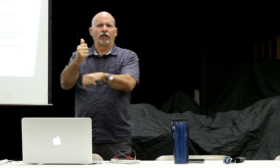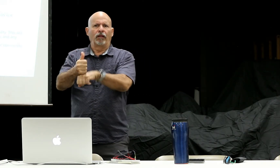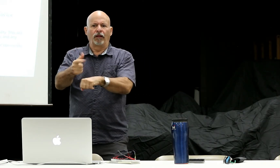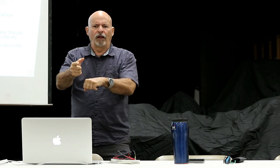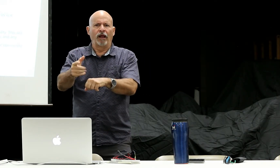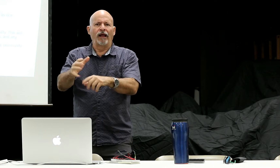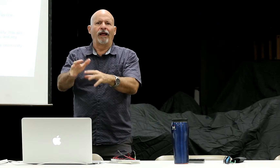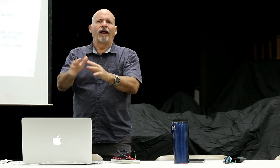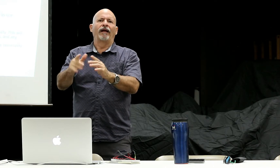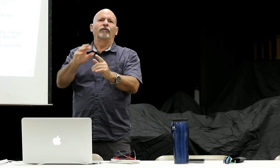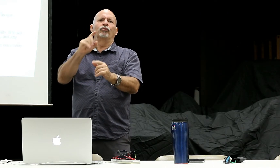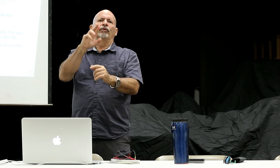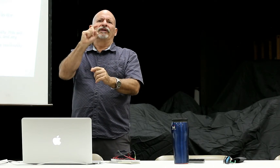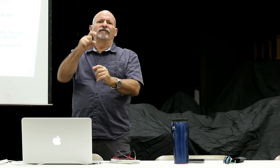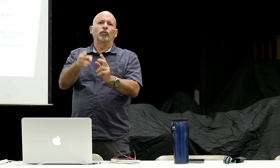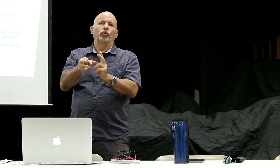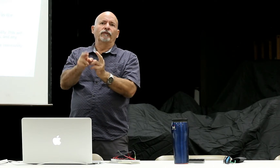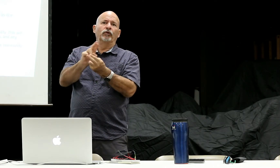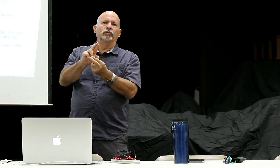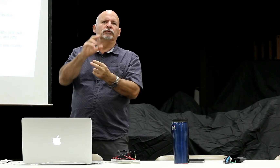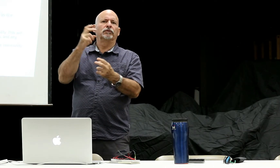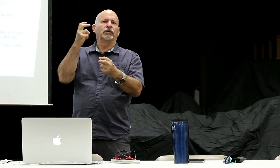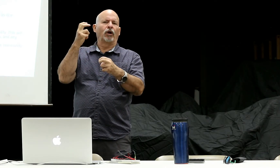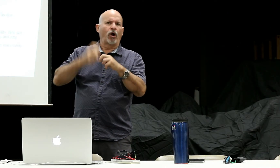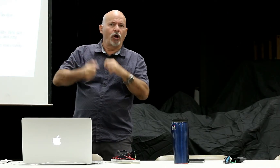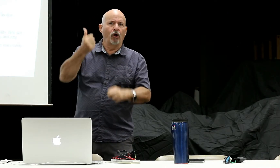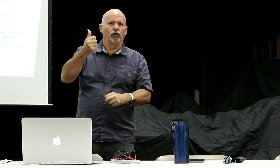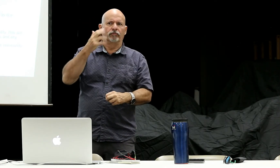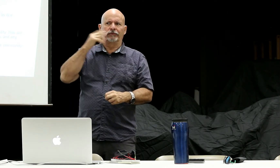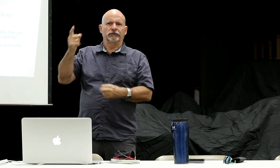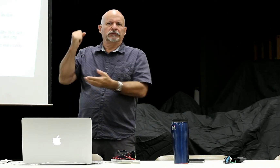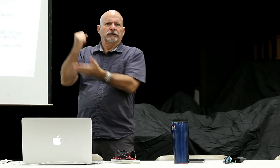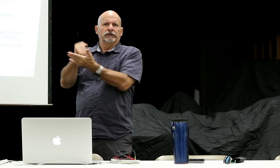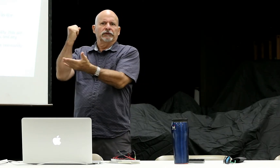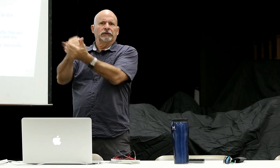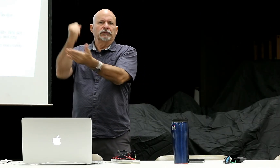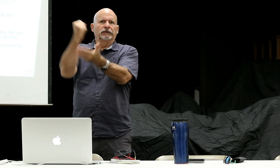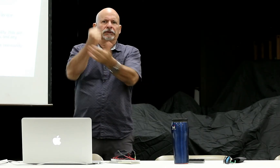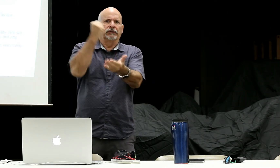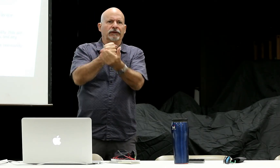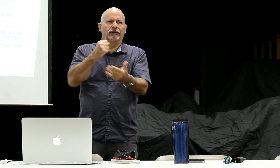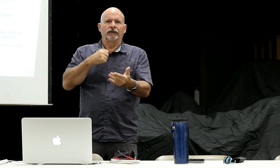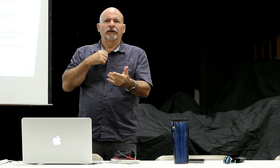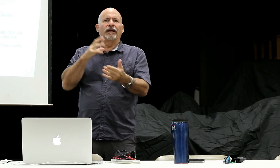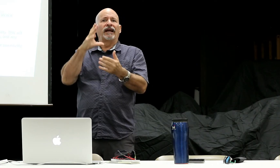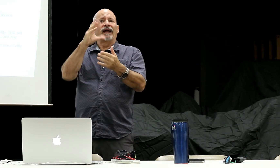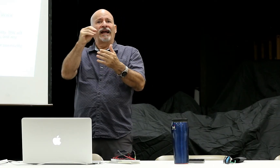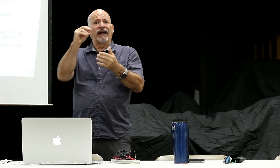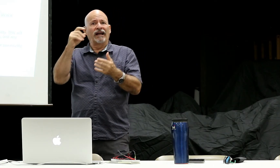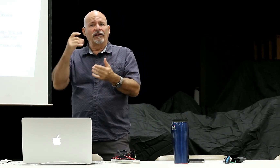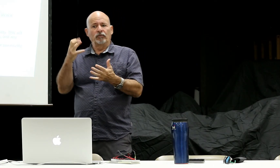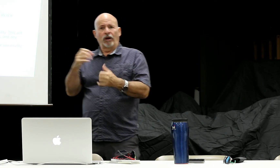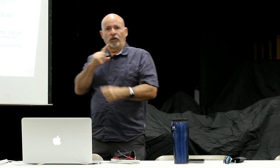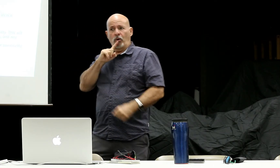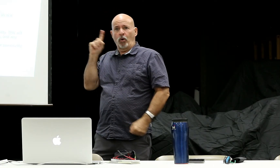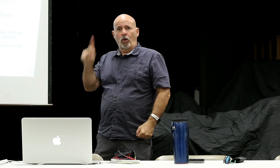not accepted. And there was a cutoff, so I wasn't able to get my business taken care of. But I was